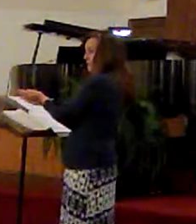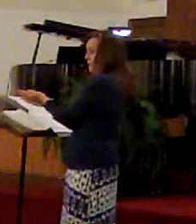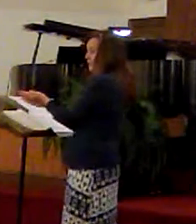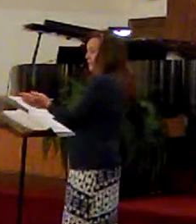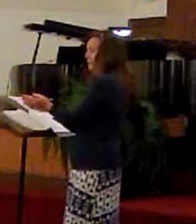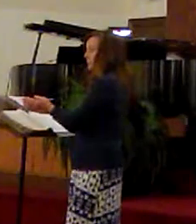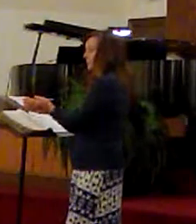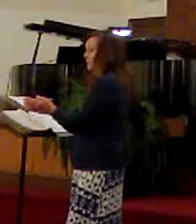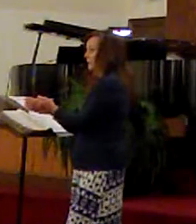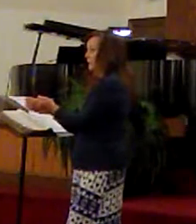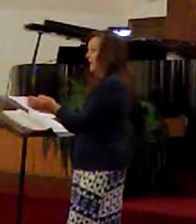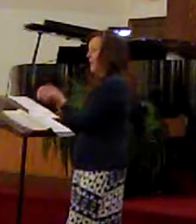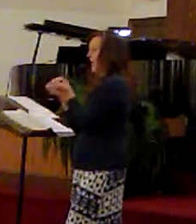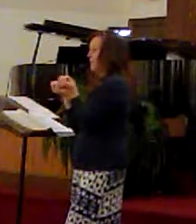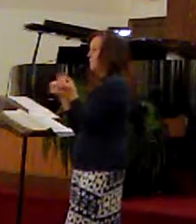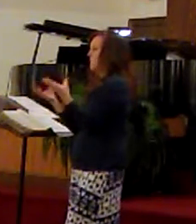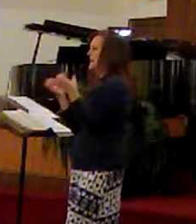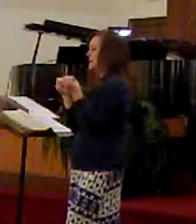I've got several. In